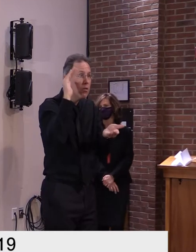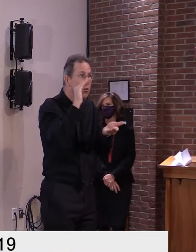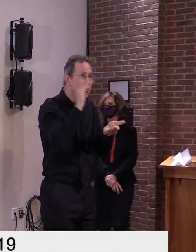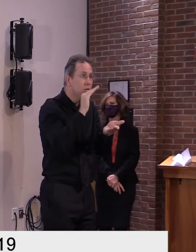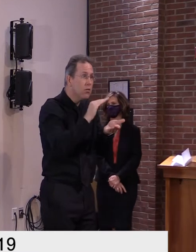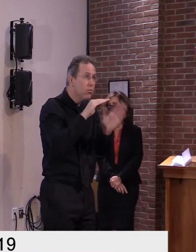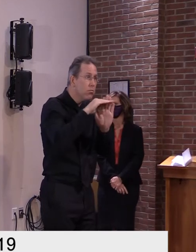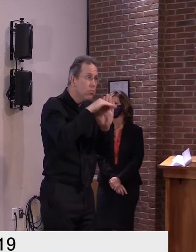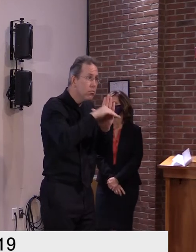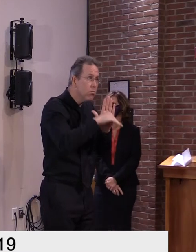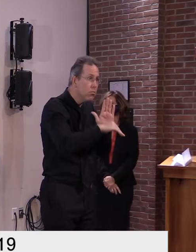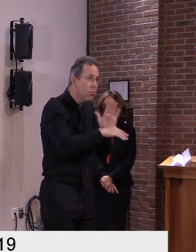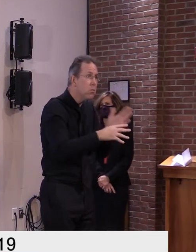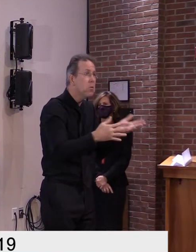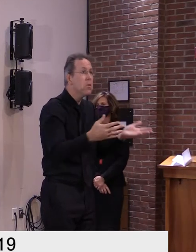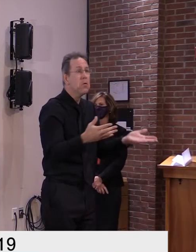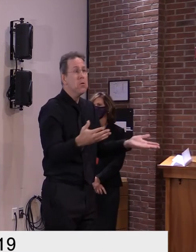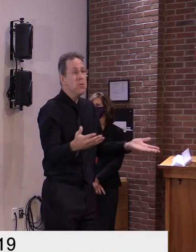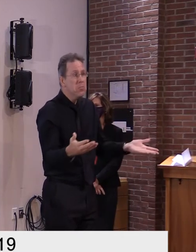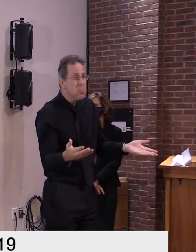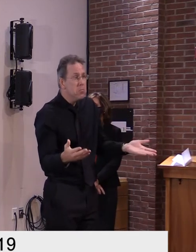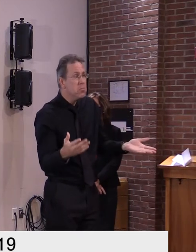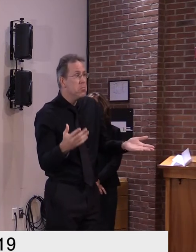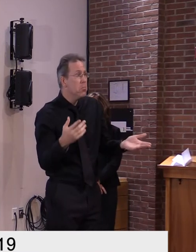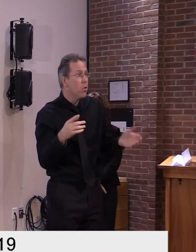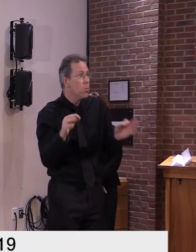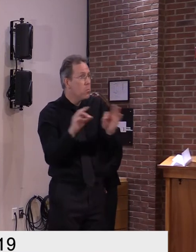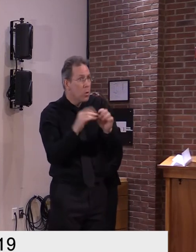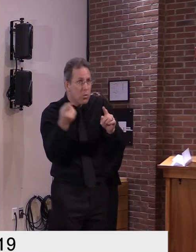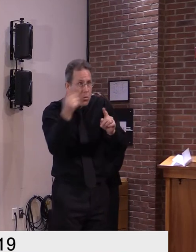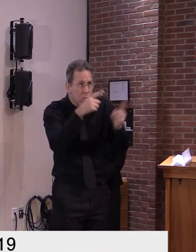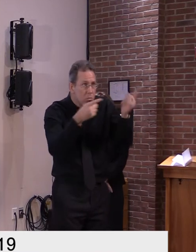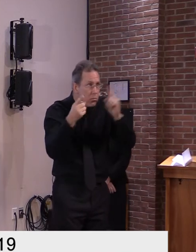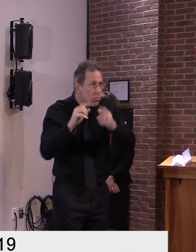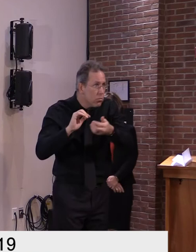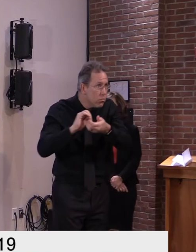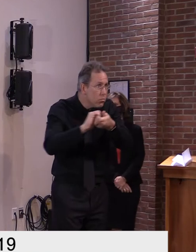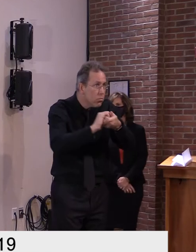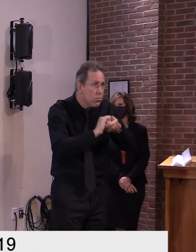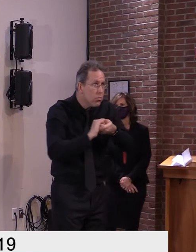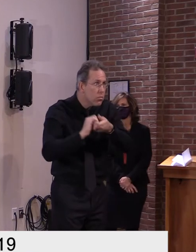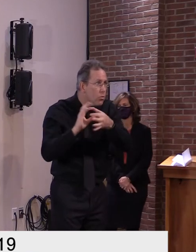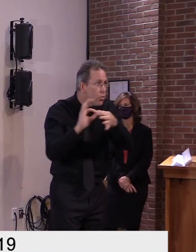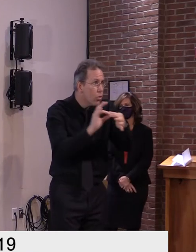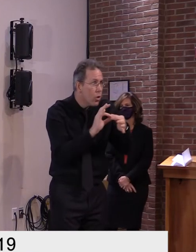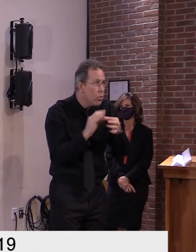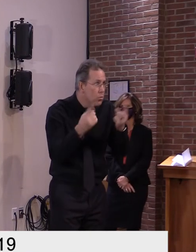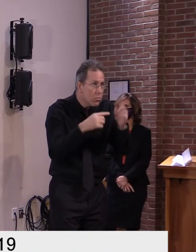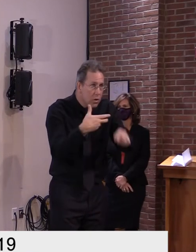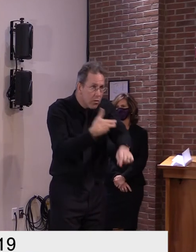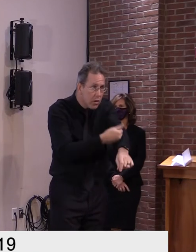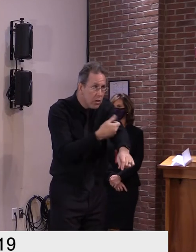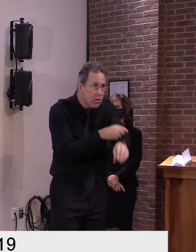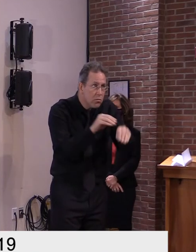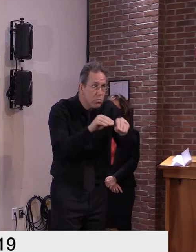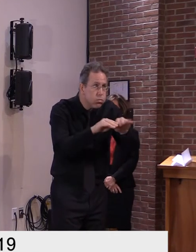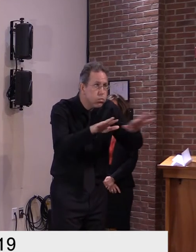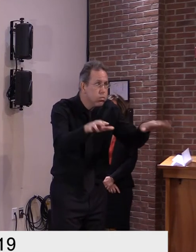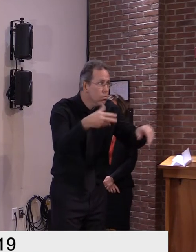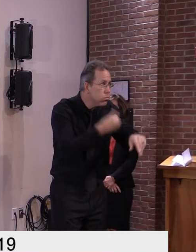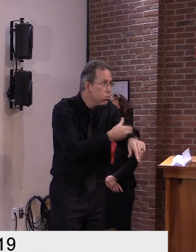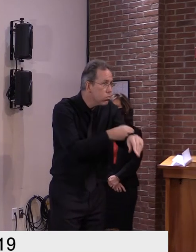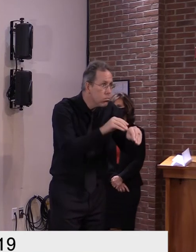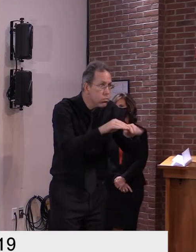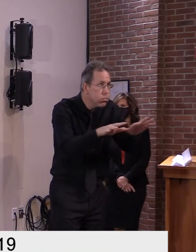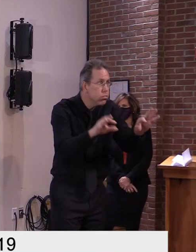in conjunction with the vaccines, I'm hopeful that it won't take as long as you